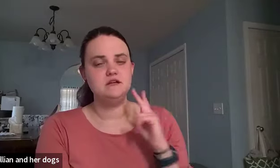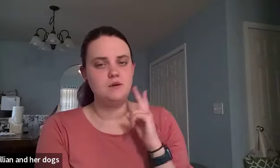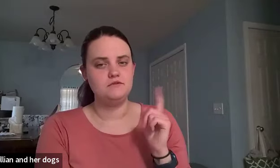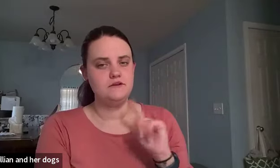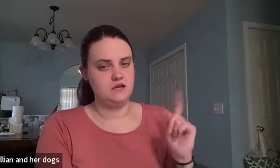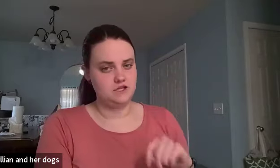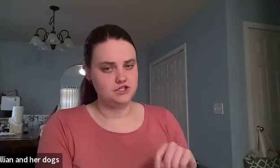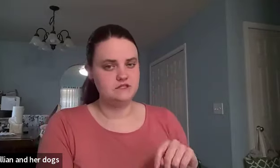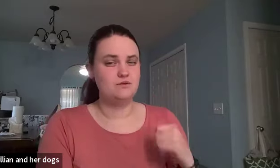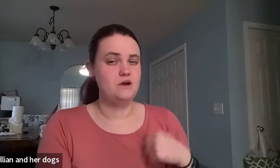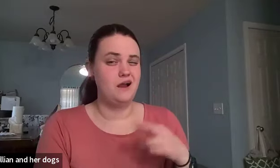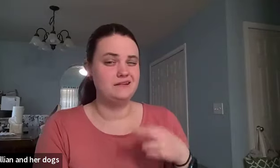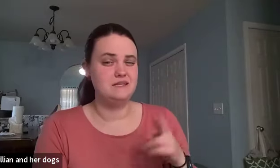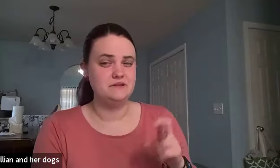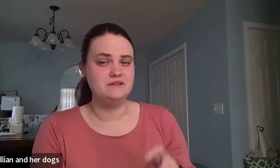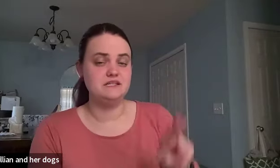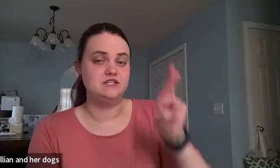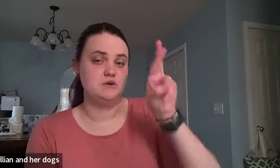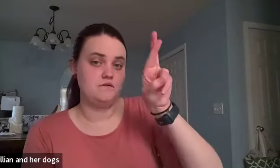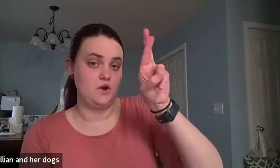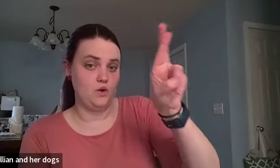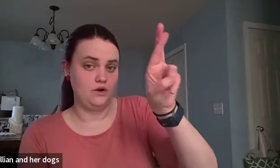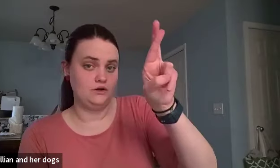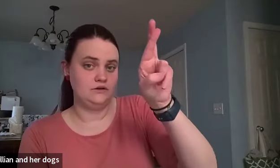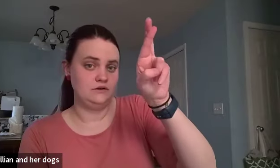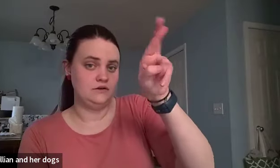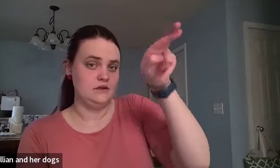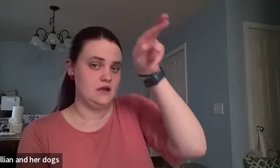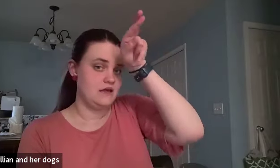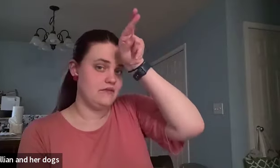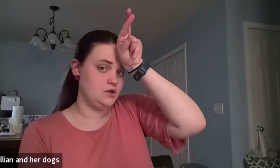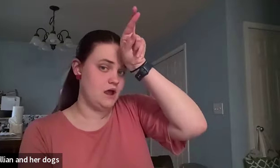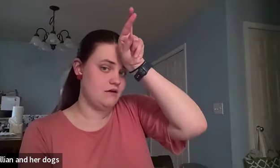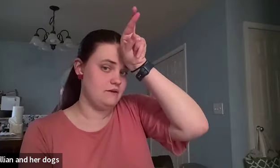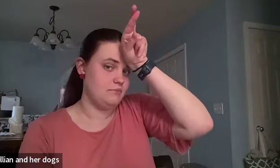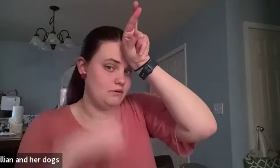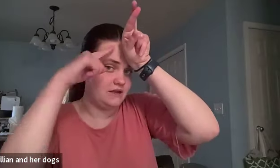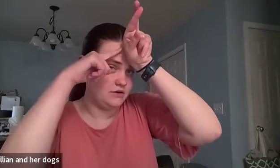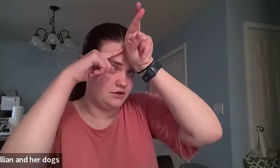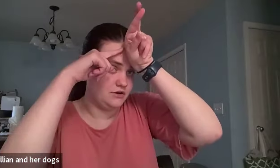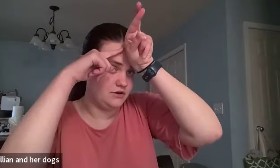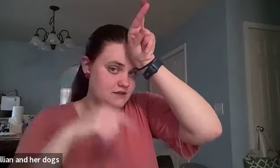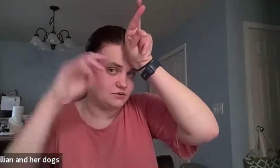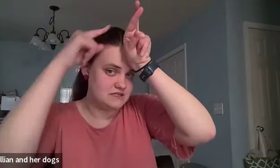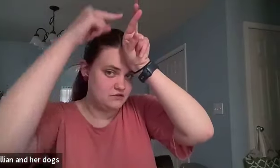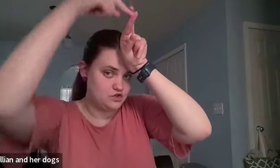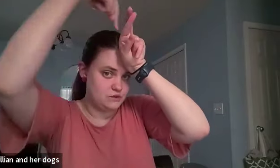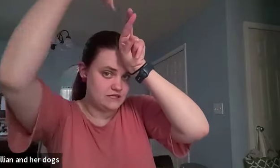seen a couple variations. The one I typically see is you have an R and then you have it pointing on your head. So it's like the